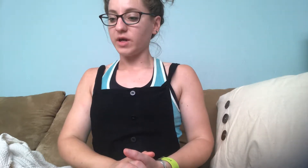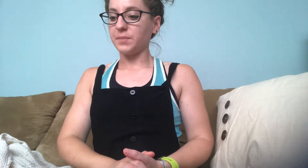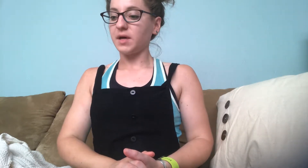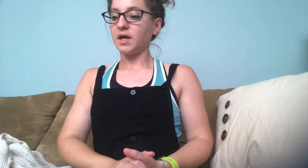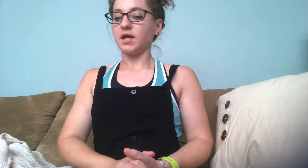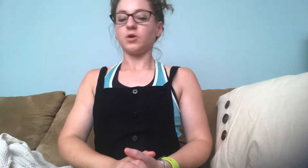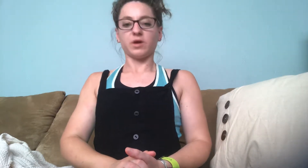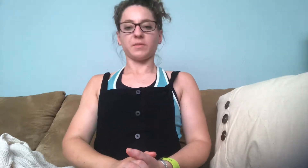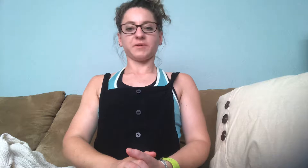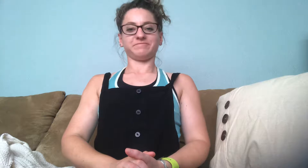Grandpa and grandma.